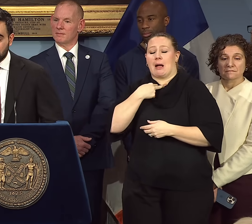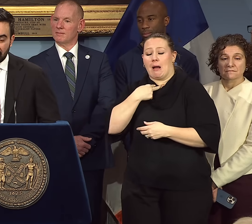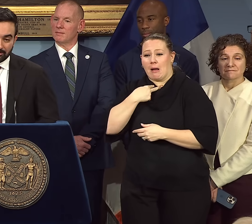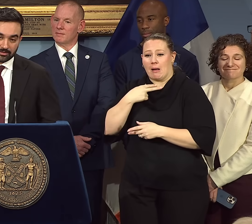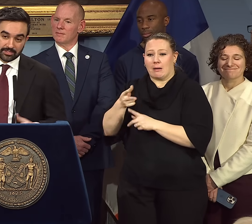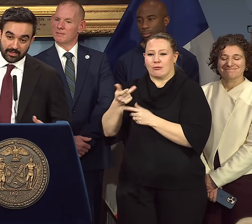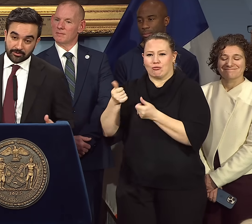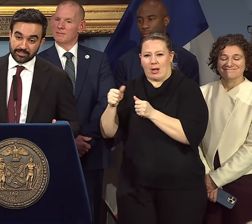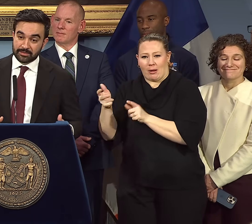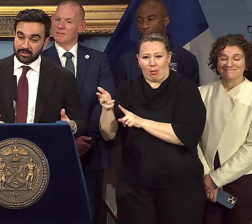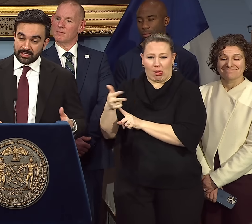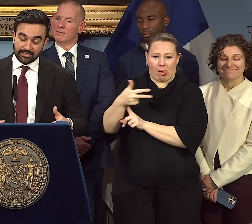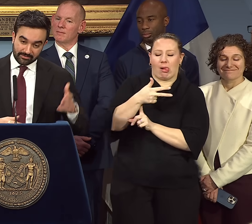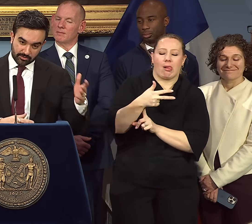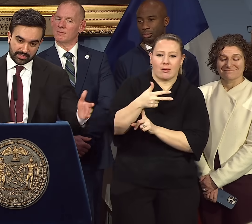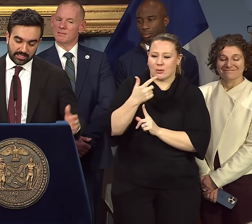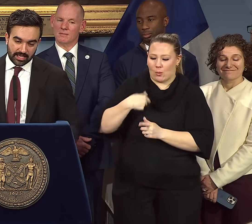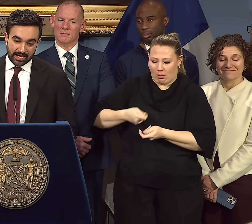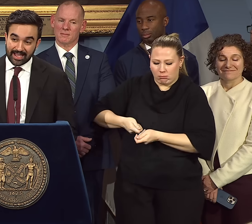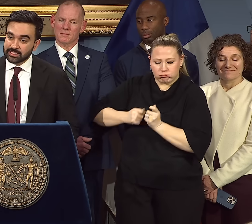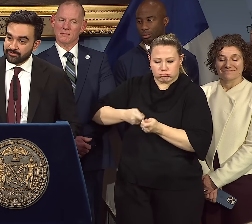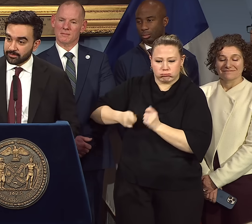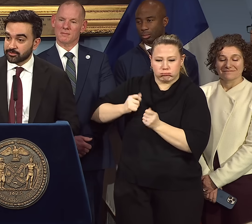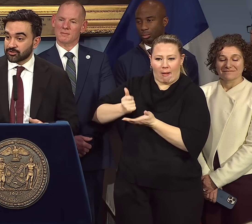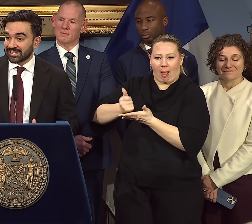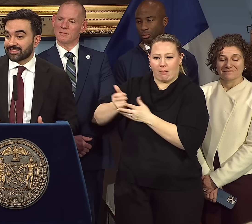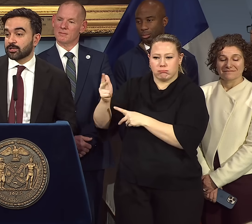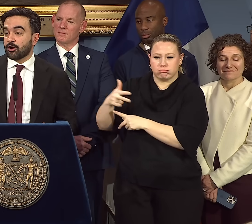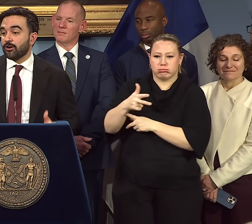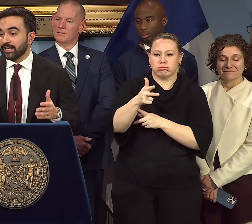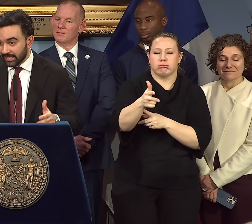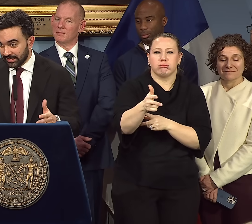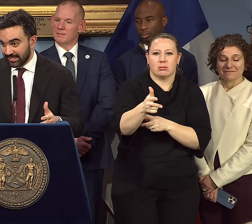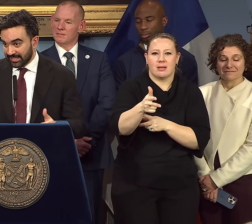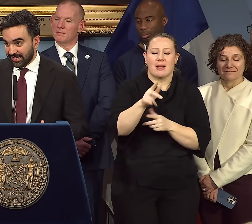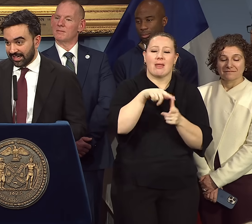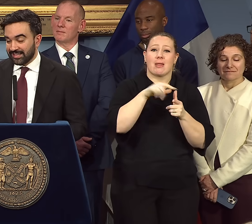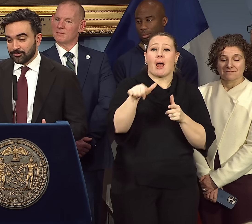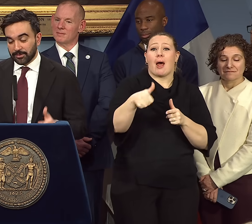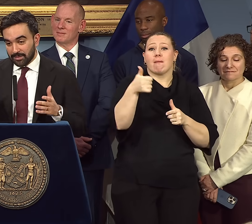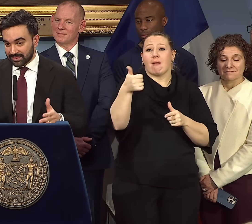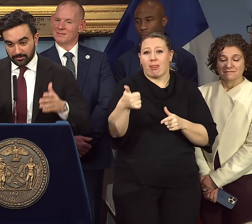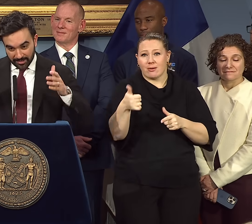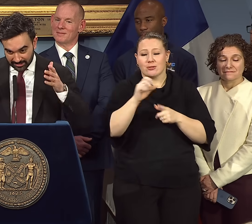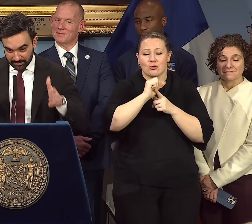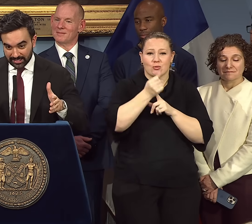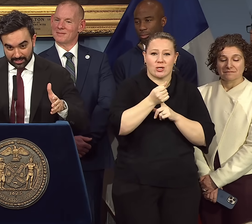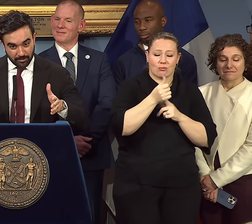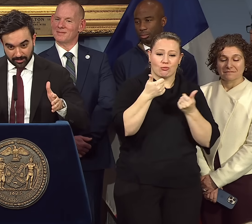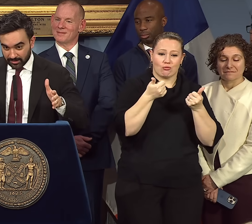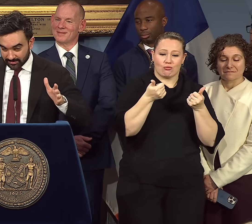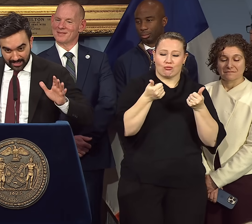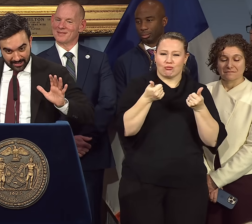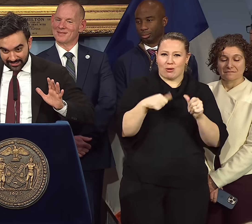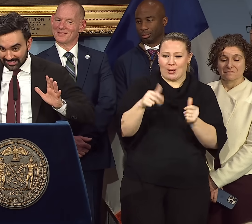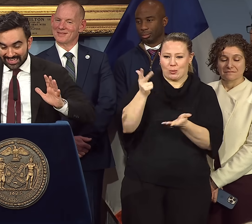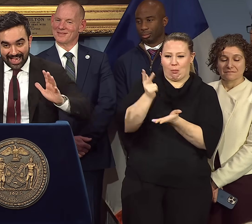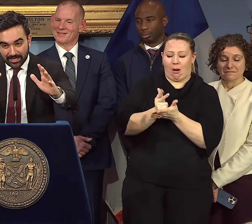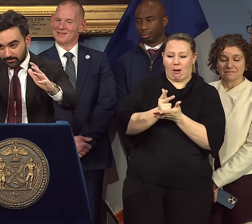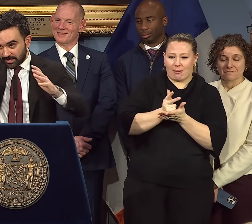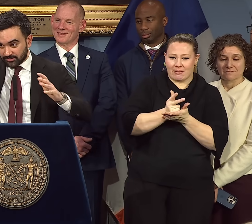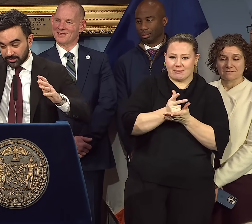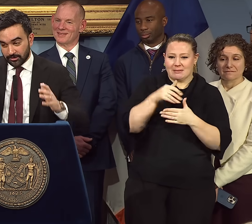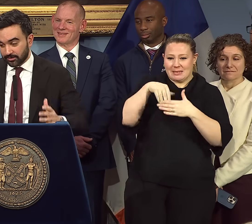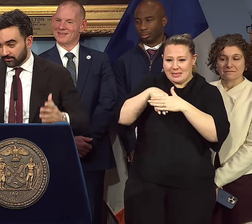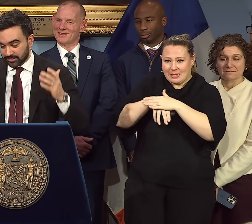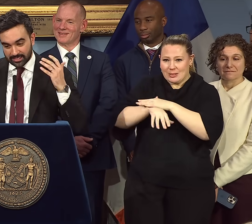shovel, helped them out. There was another where somebody, this was at a NYCHA development, was trying to get their car in. And we met them at the beginning of the parking lot. They had an